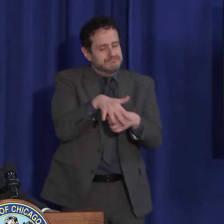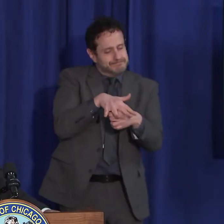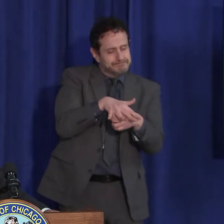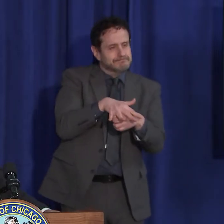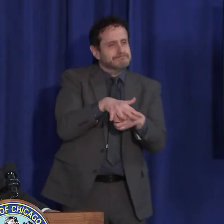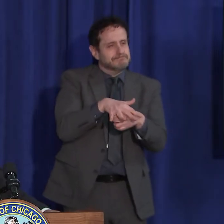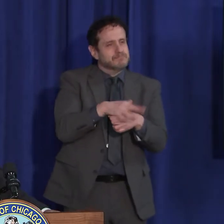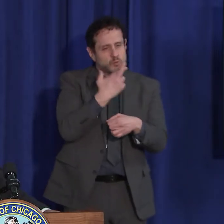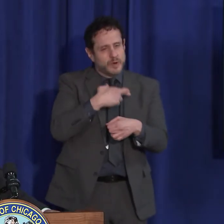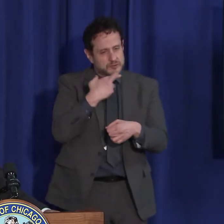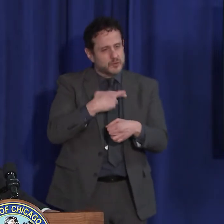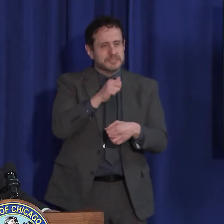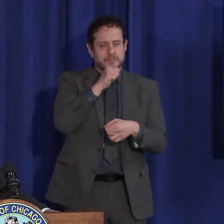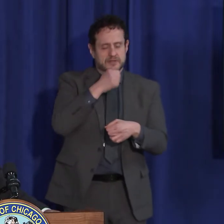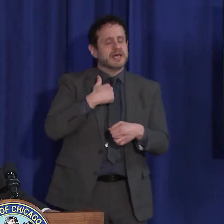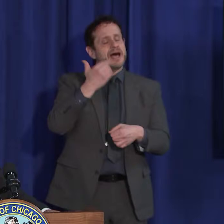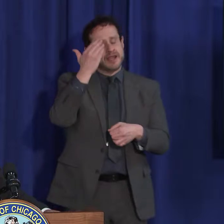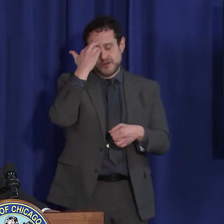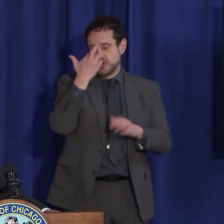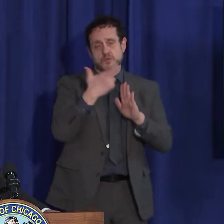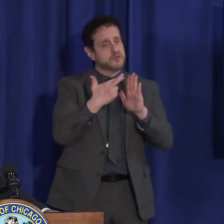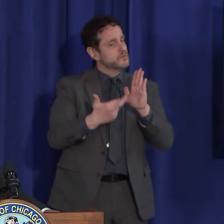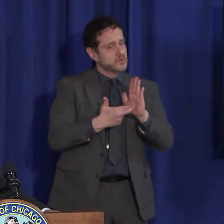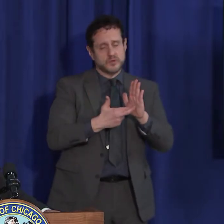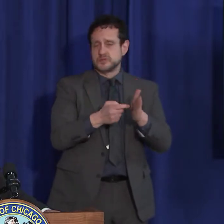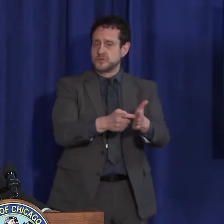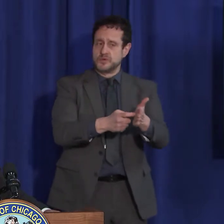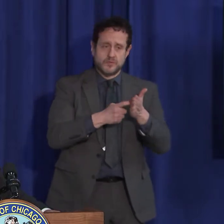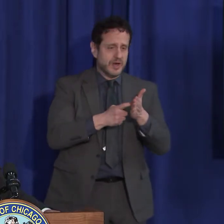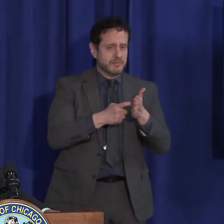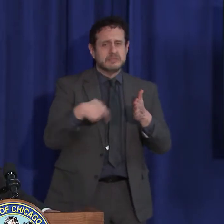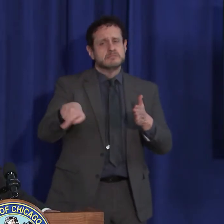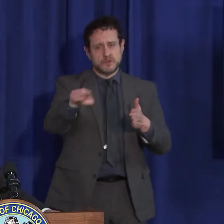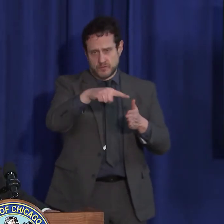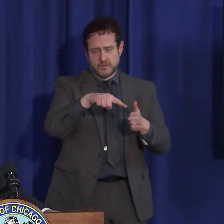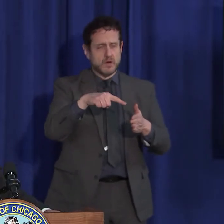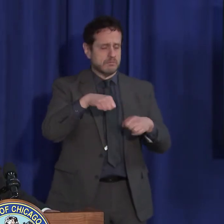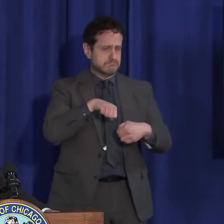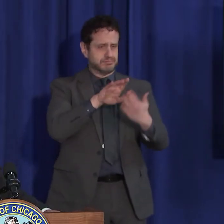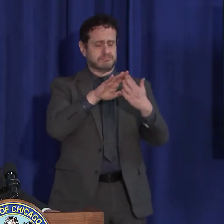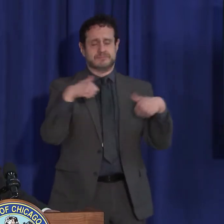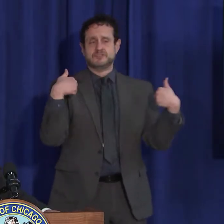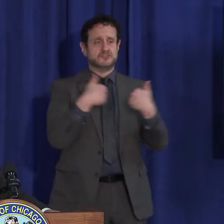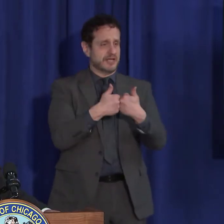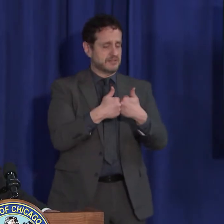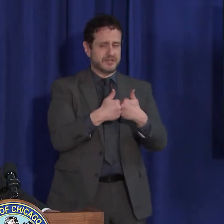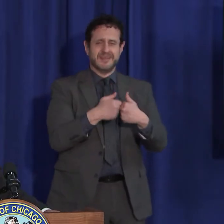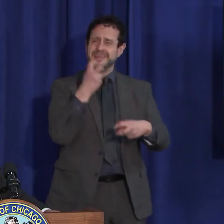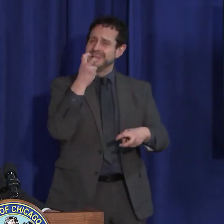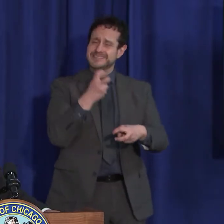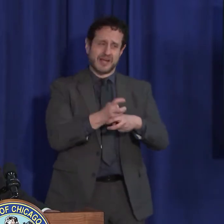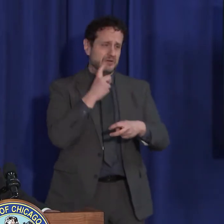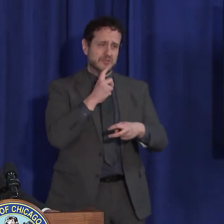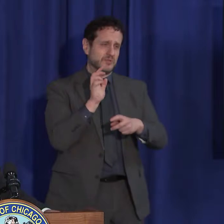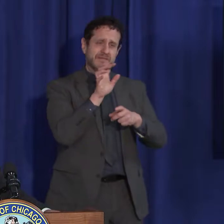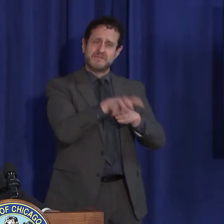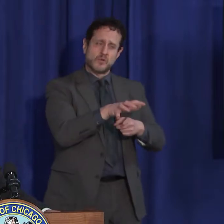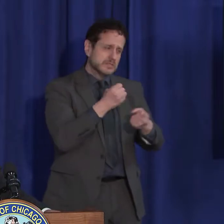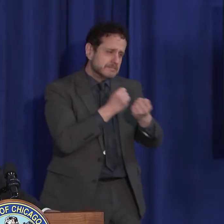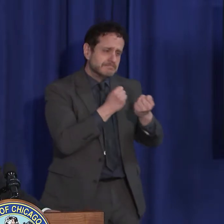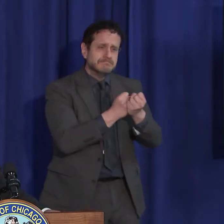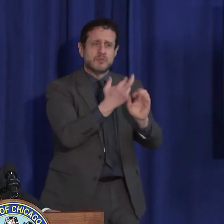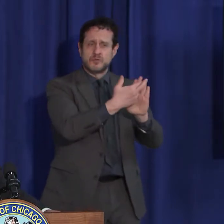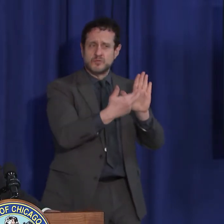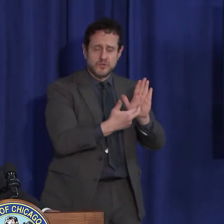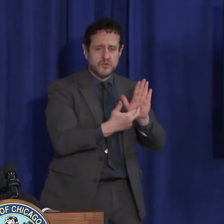locations, I know that this mandate was particularly challenging for you. Challenging to enforce, challenging on your